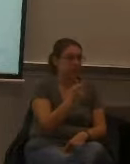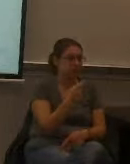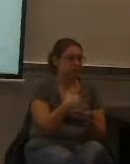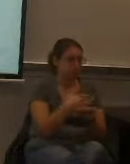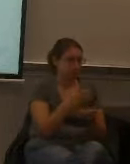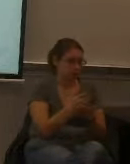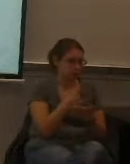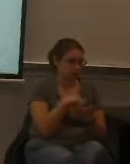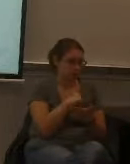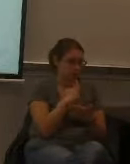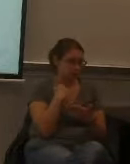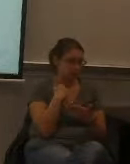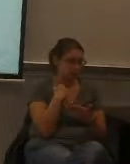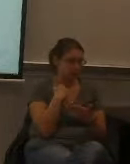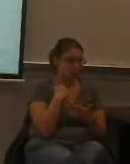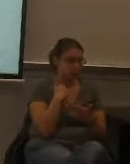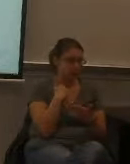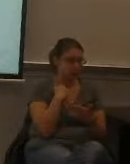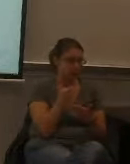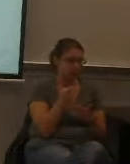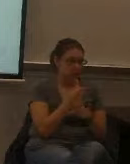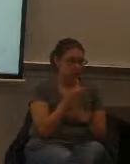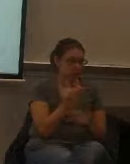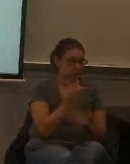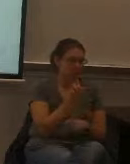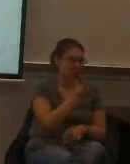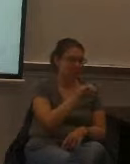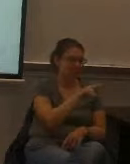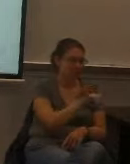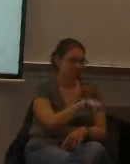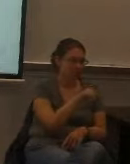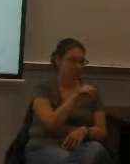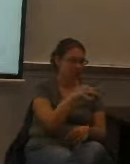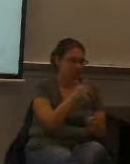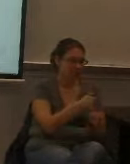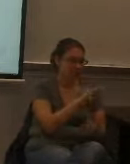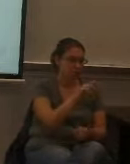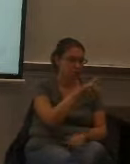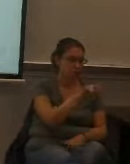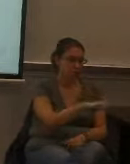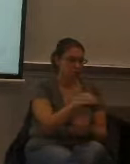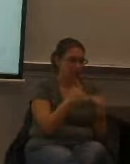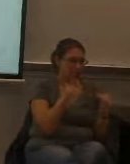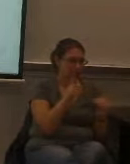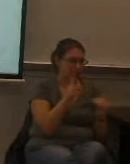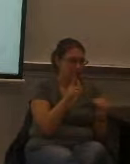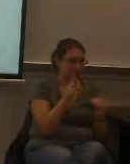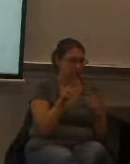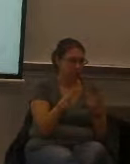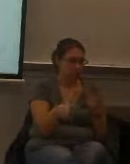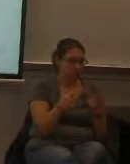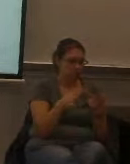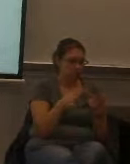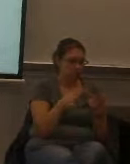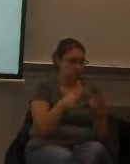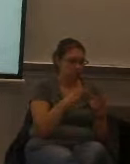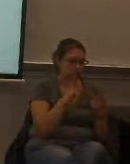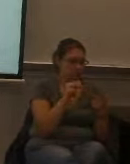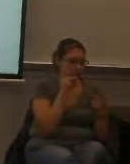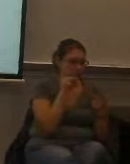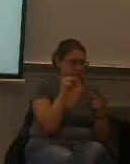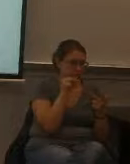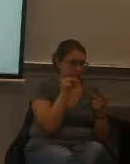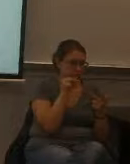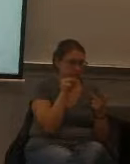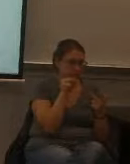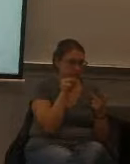budgets that we have, where you figure out where the efficiency of each trophic level is. And the third is nutrients,